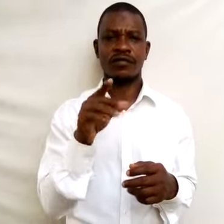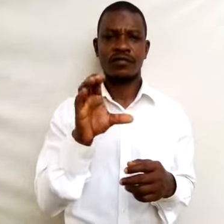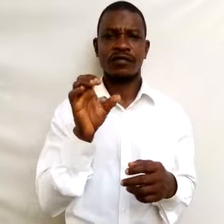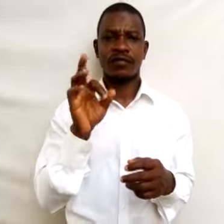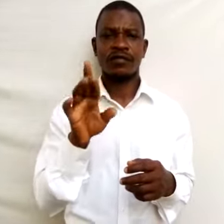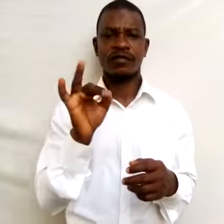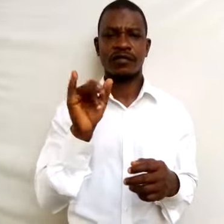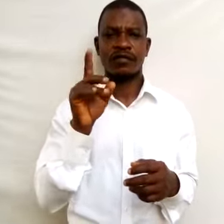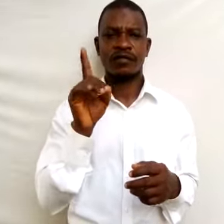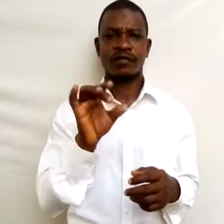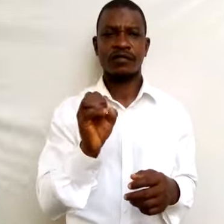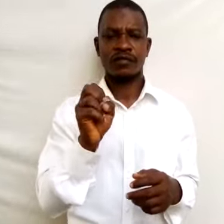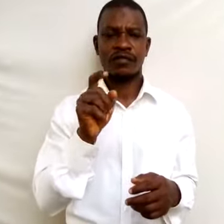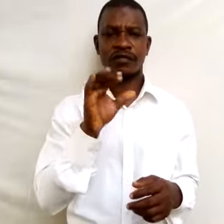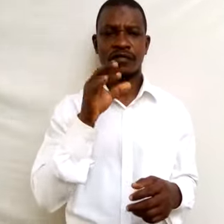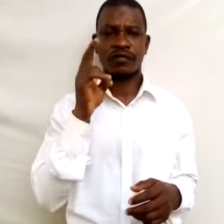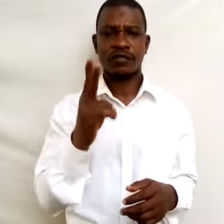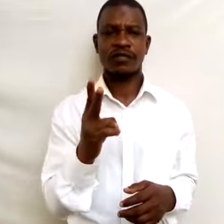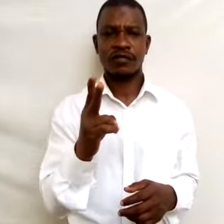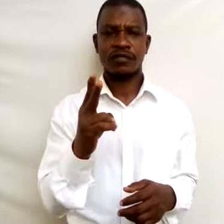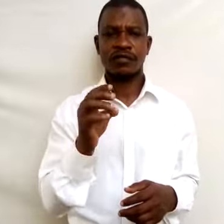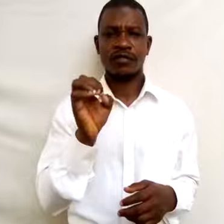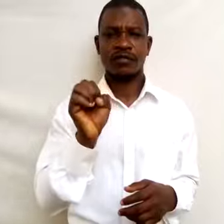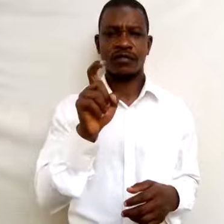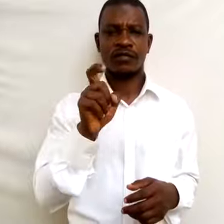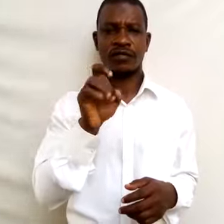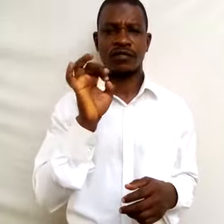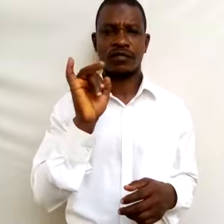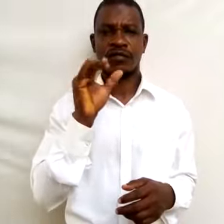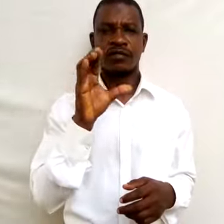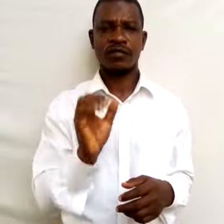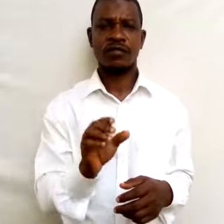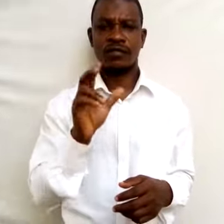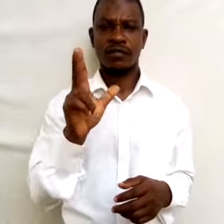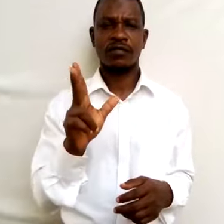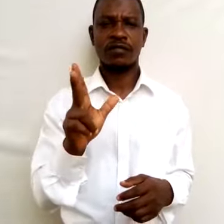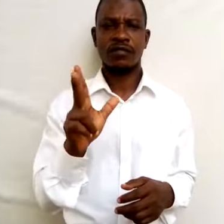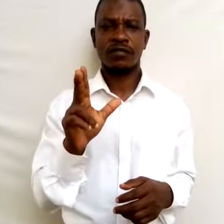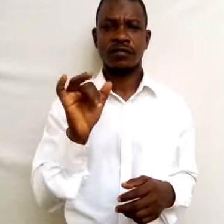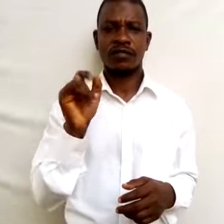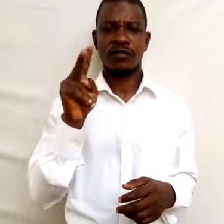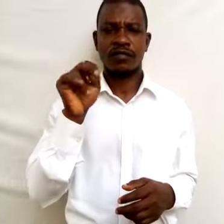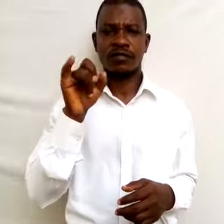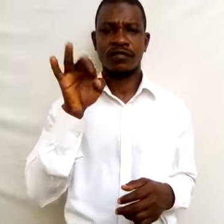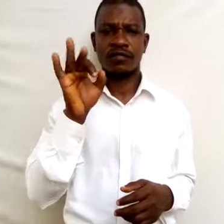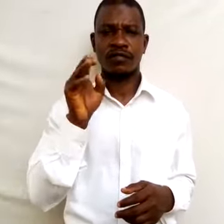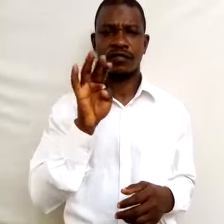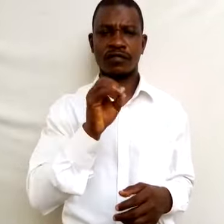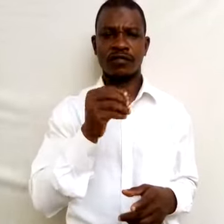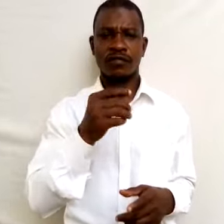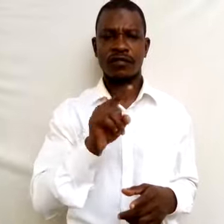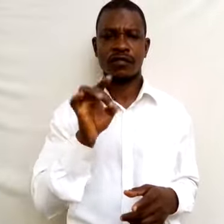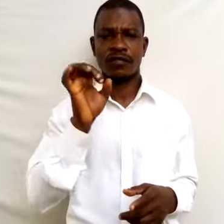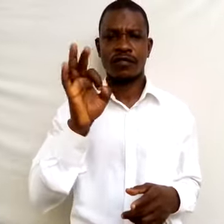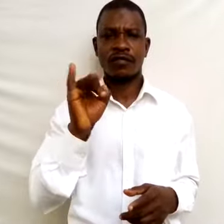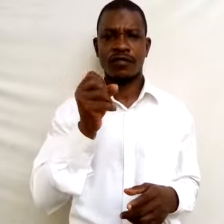Clitoridectomy. 2. Excision. 3. Infibulation or pharaonic